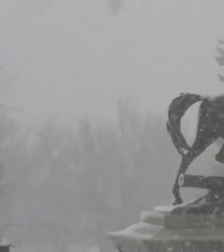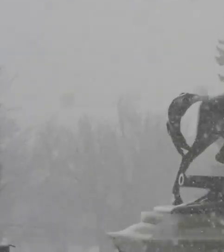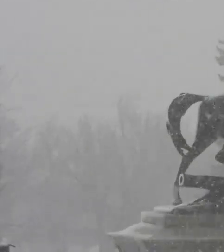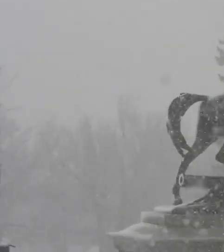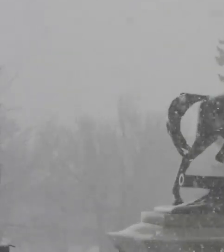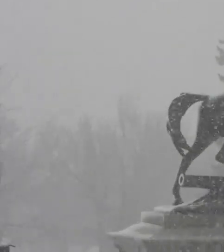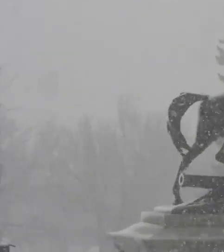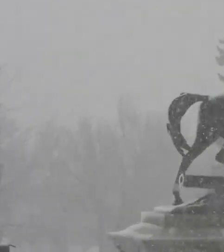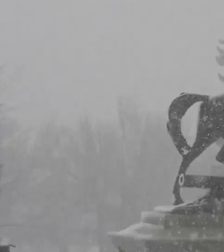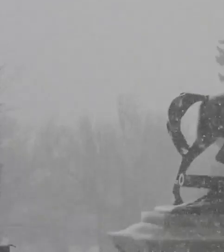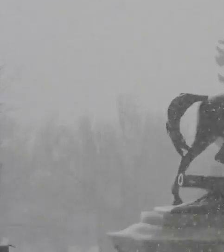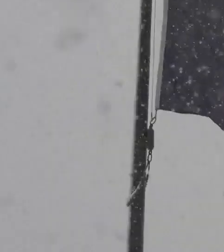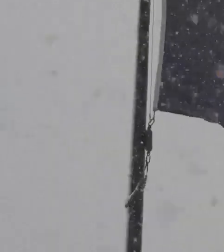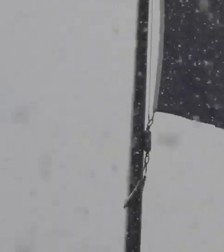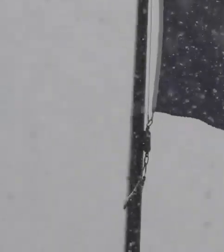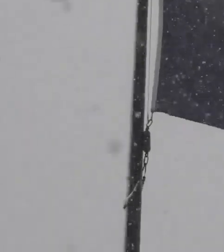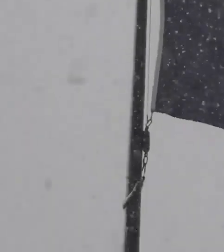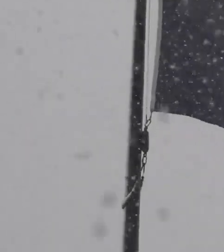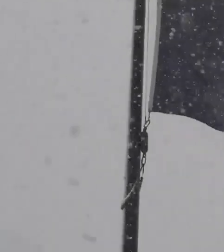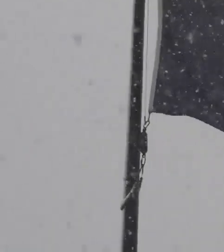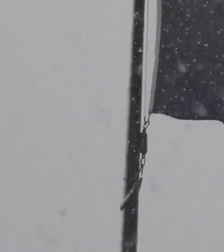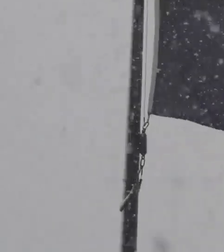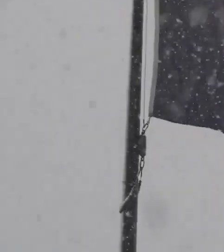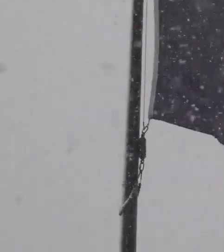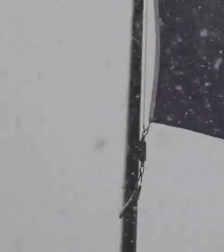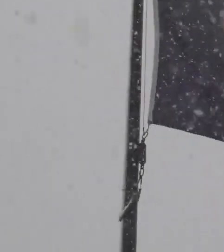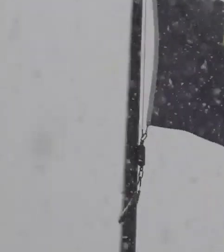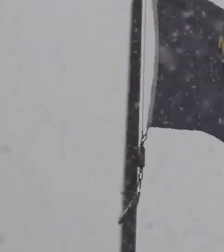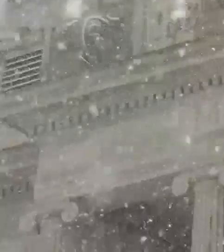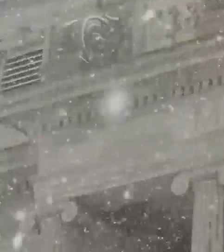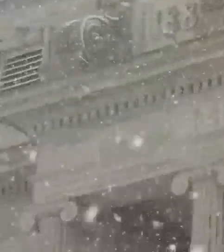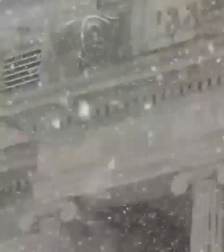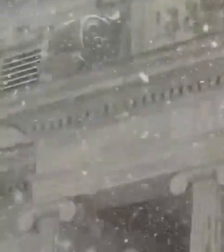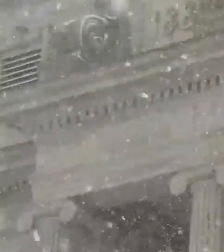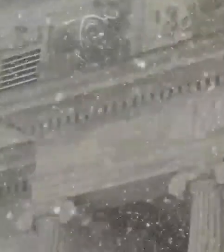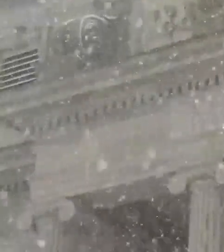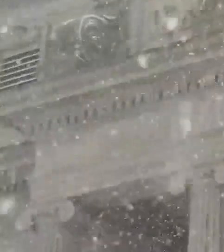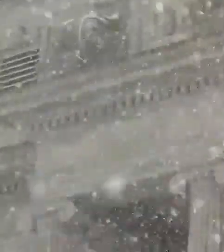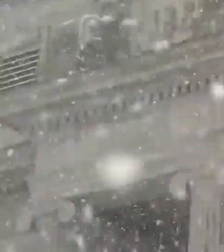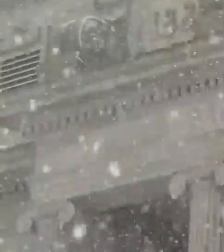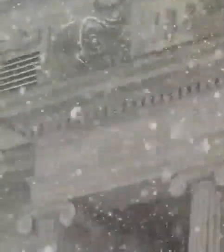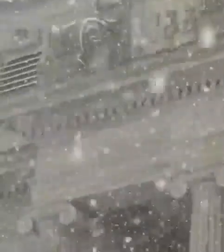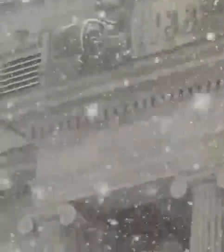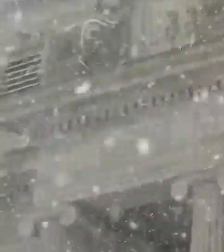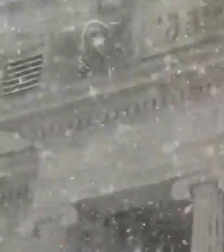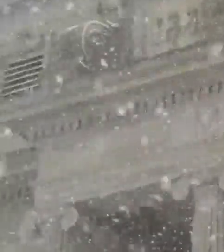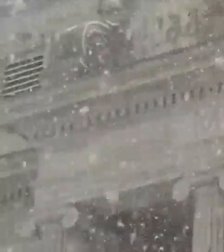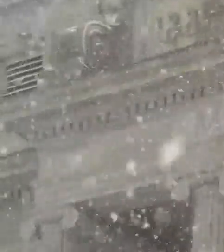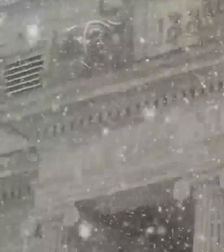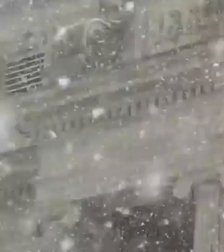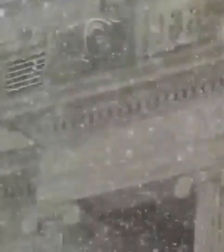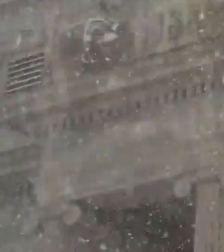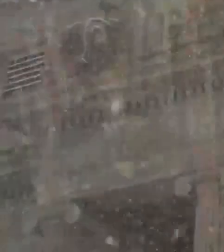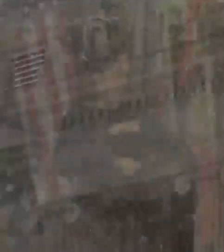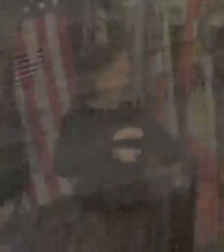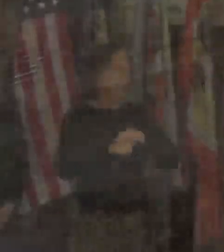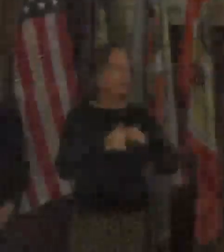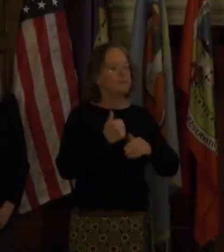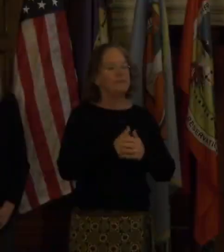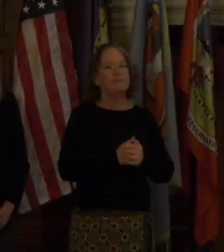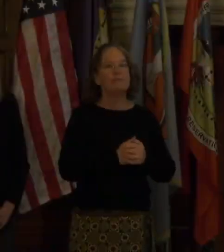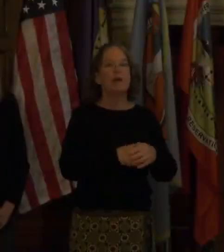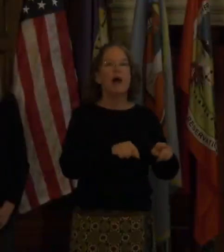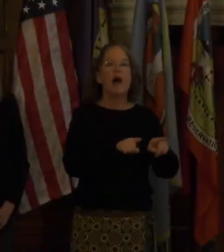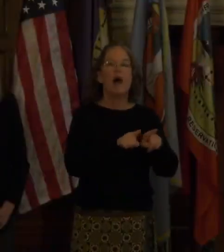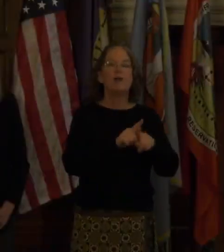monitor people coming into Montana from out of state to try to stop the spread of the coronavirus. We've also authorized the